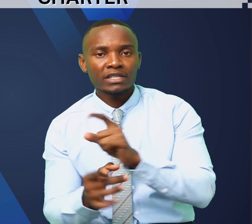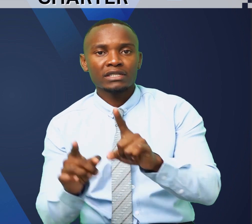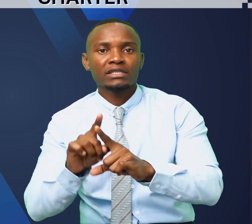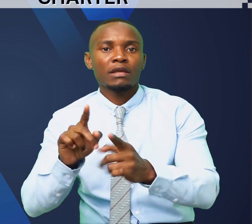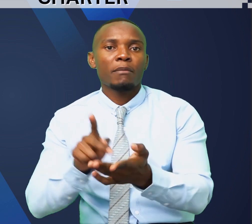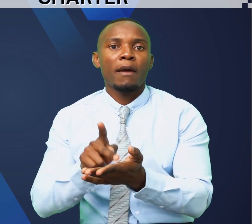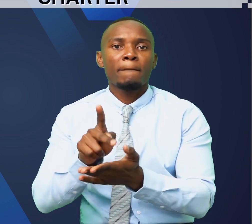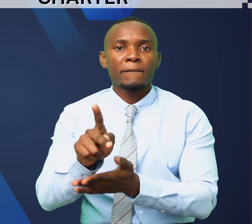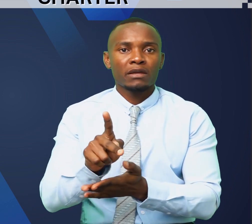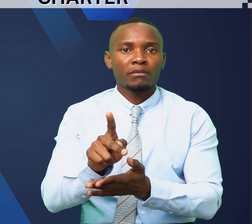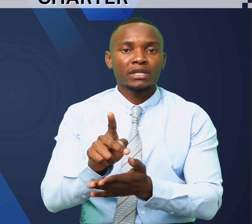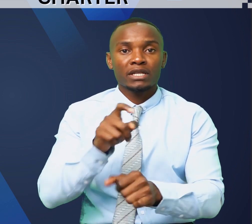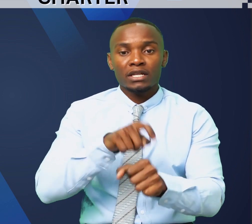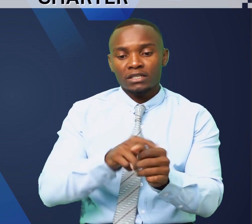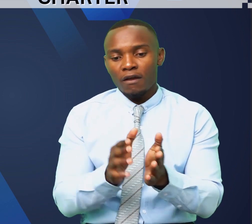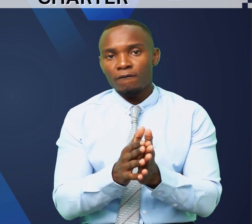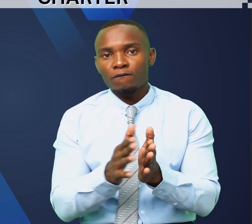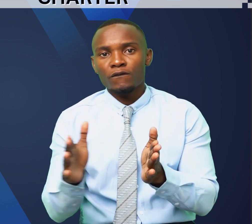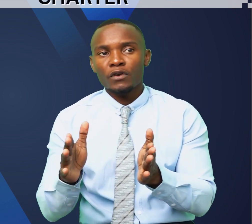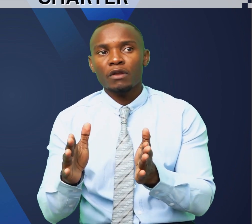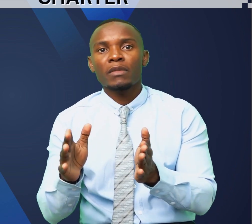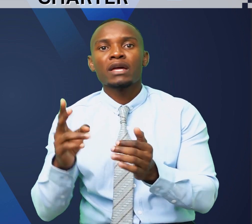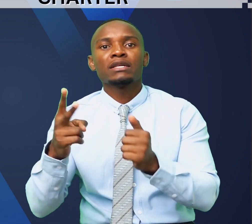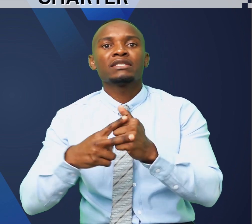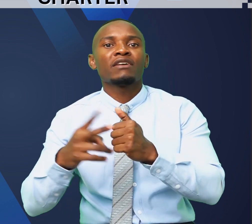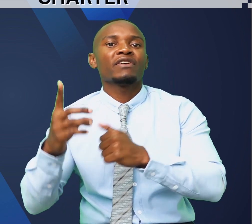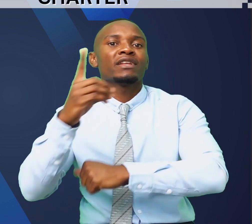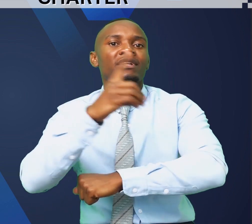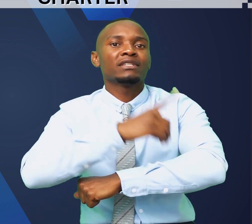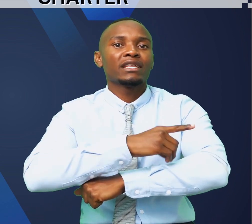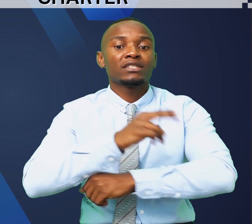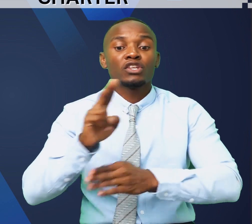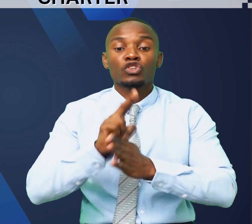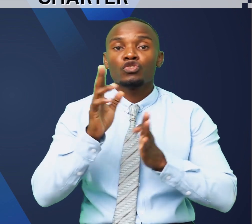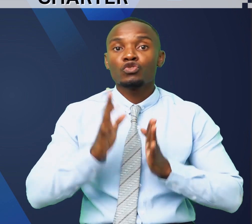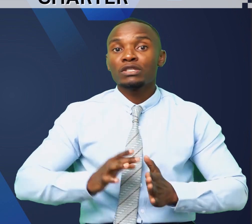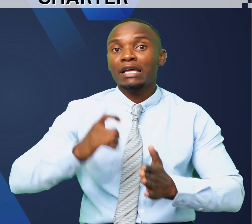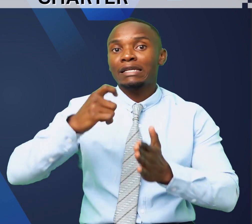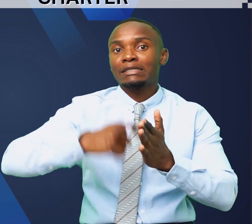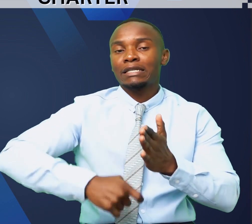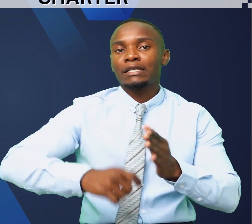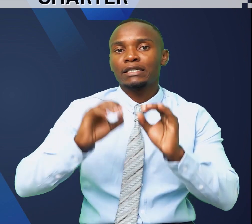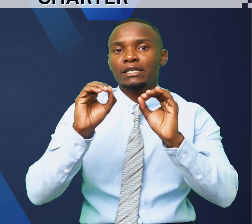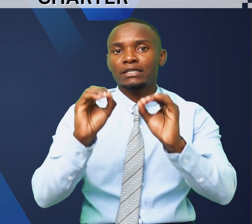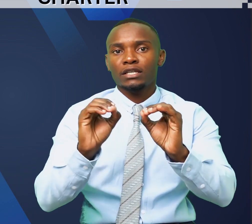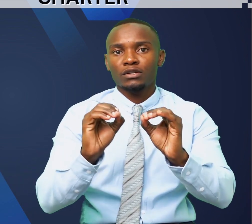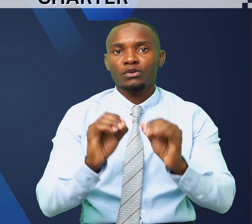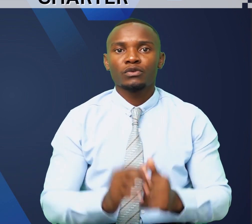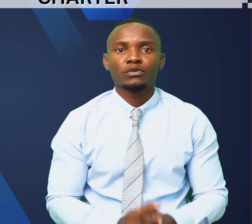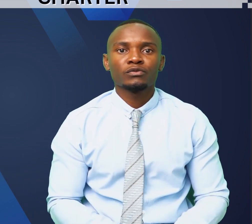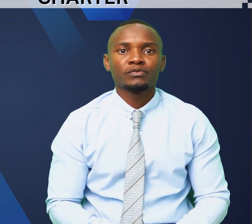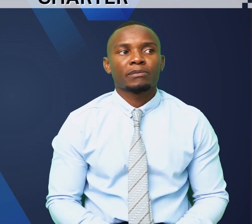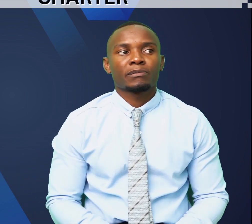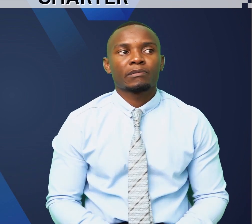payments. Timelines, 7 days. User charges, nil.